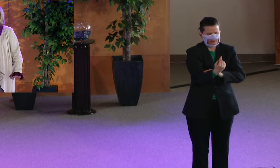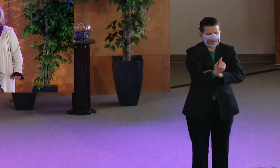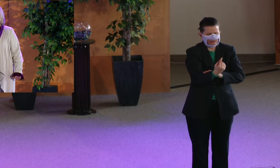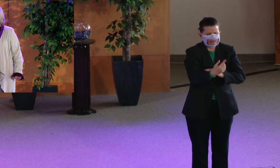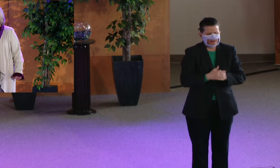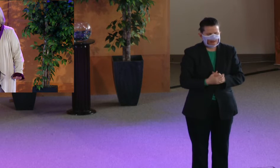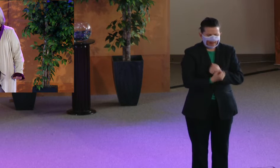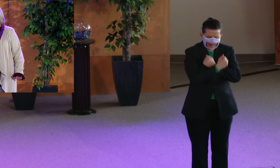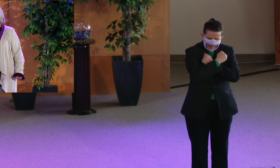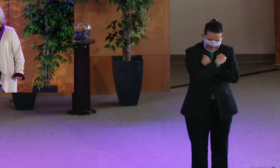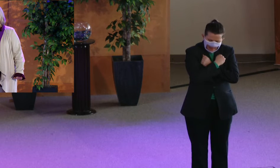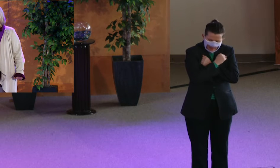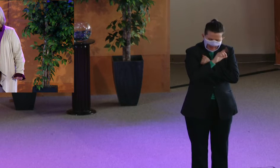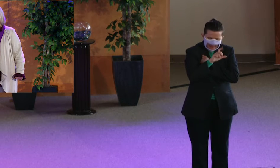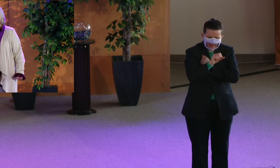love.